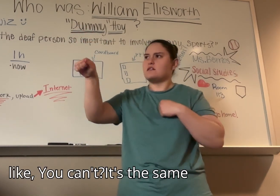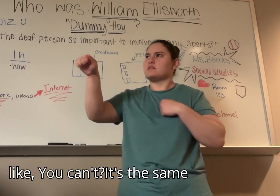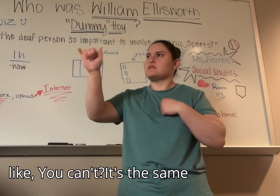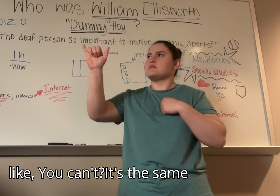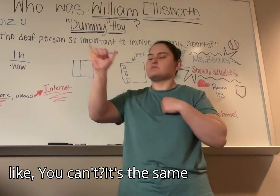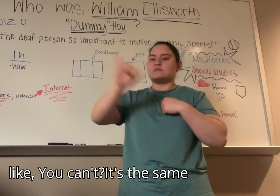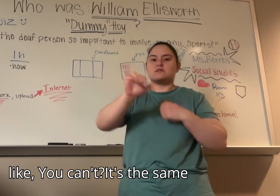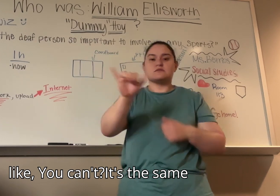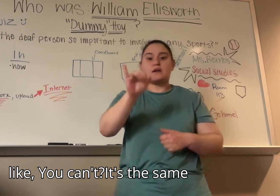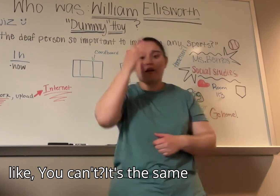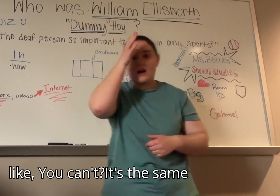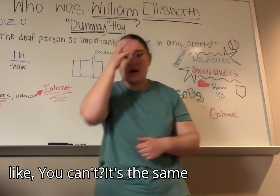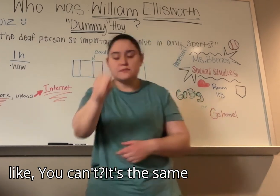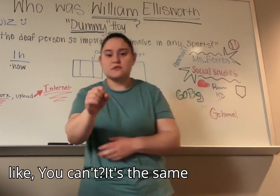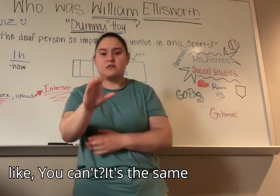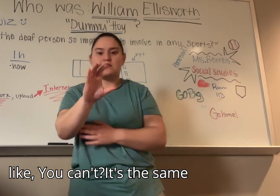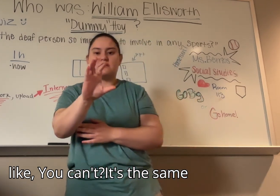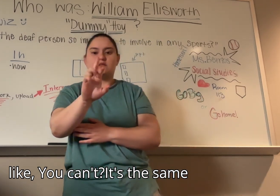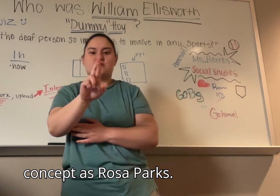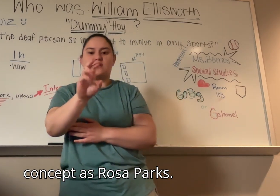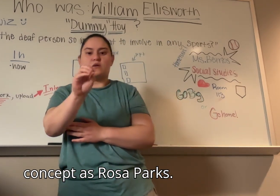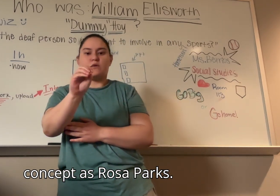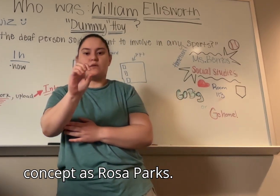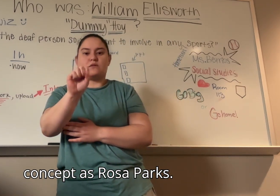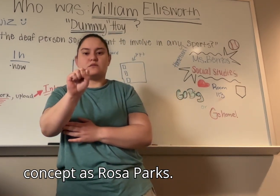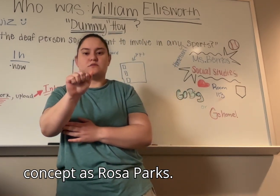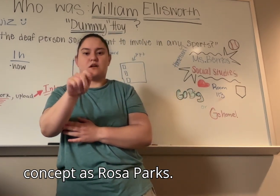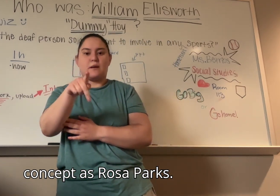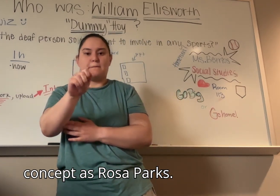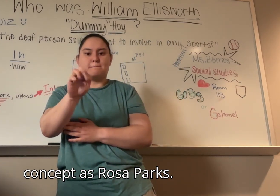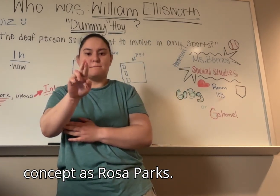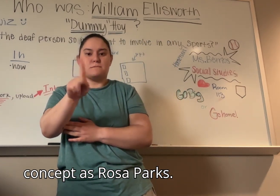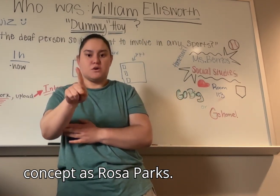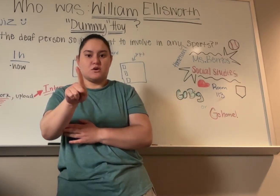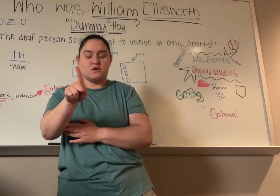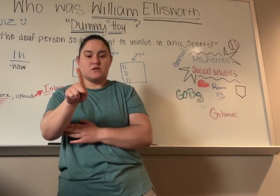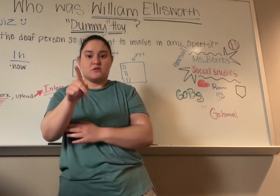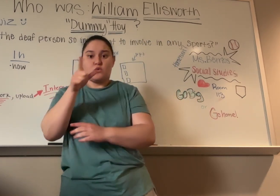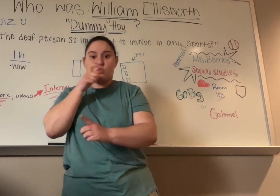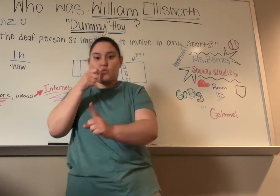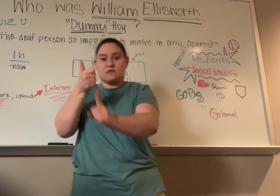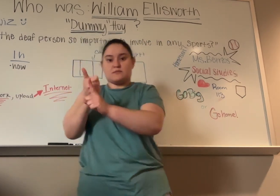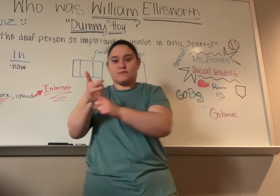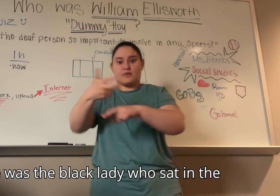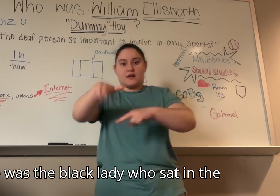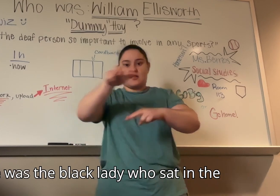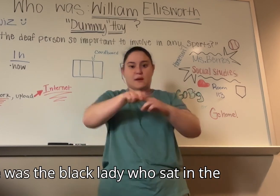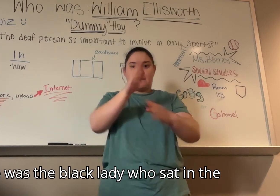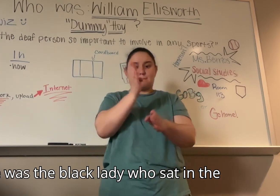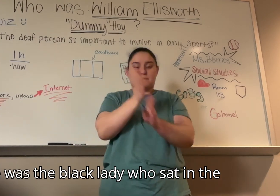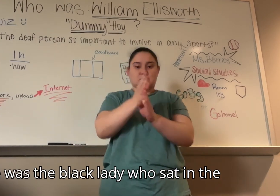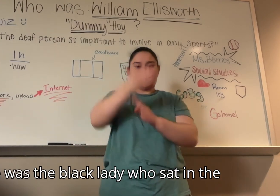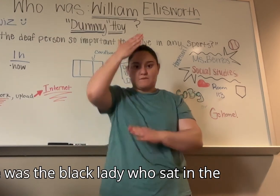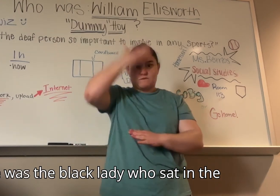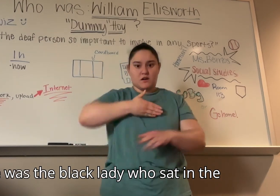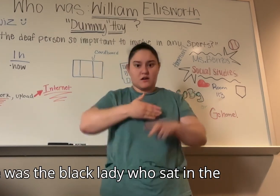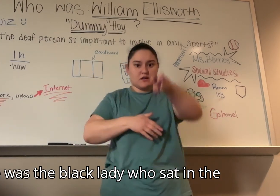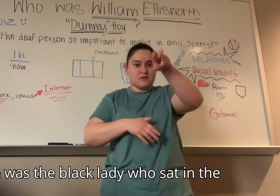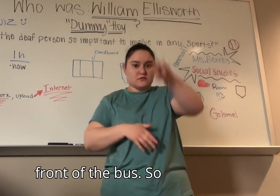can't? It's the same concept as Rosa Parks. She was the black lady who sat in the front